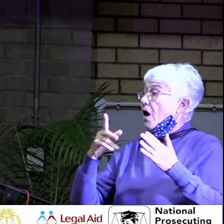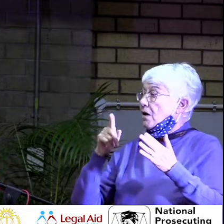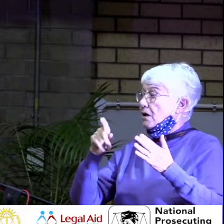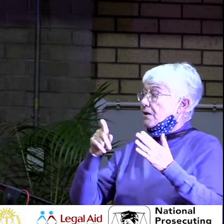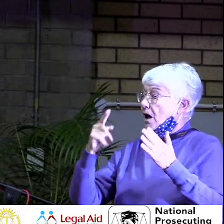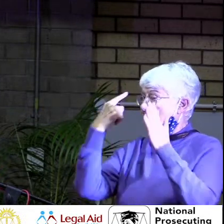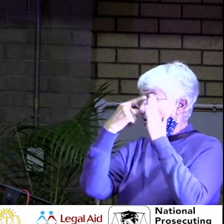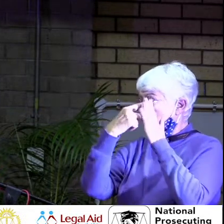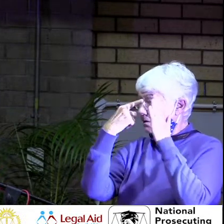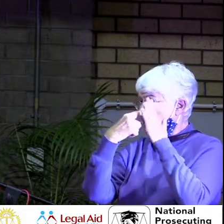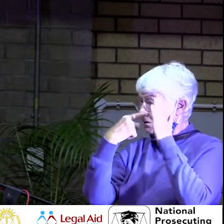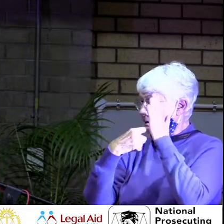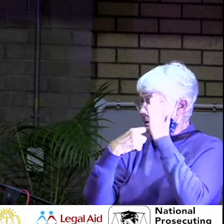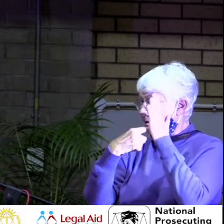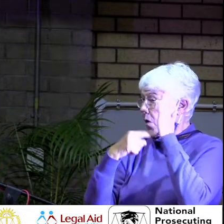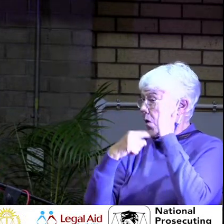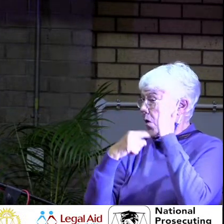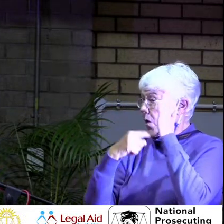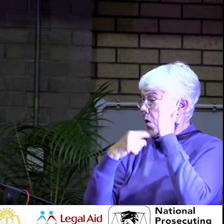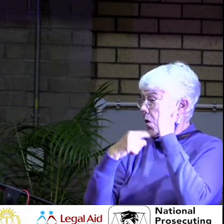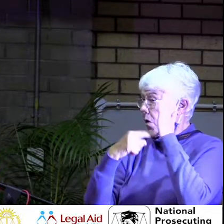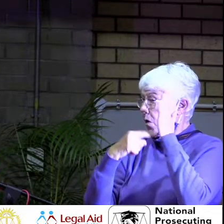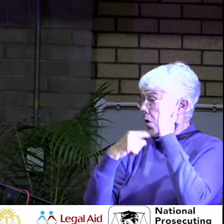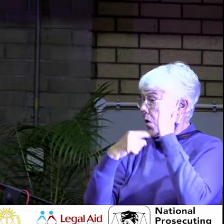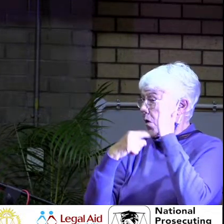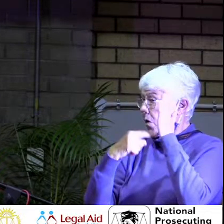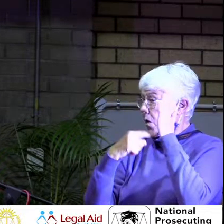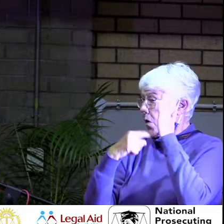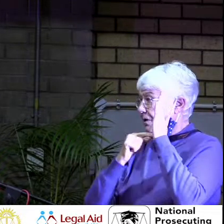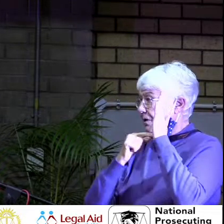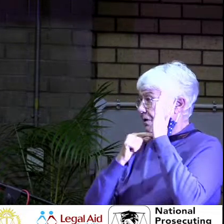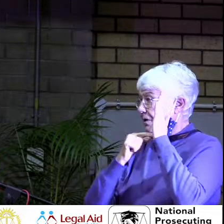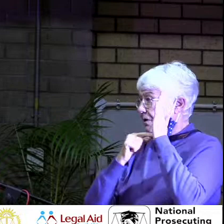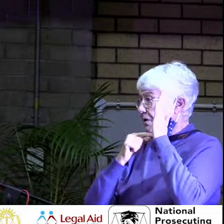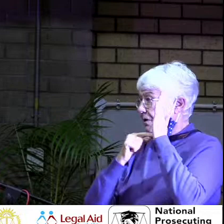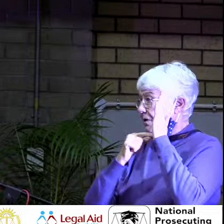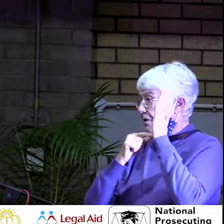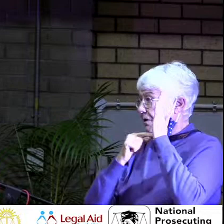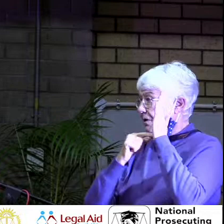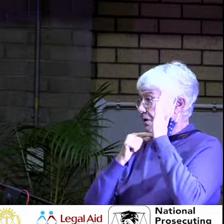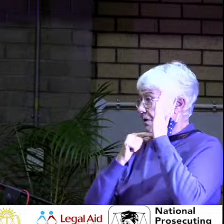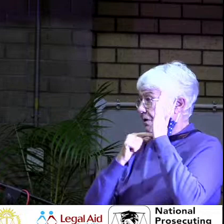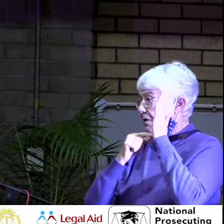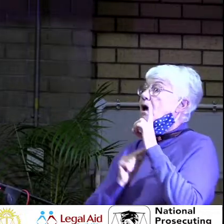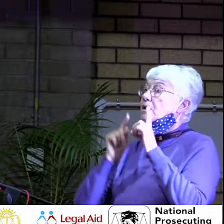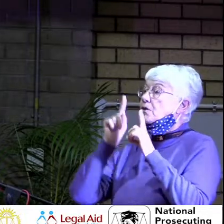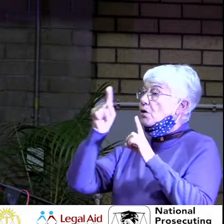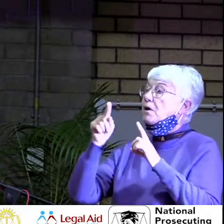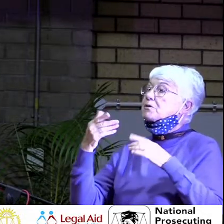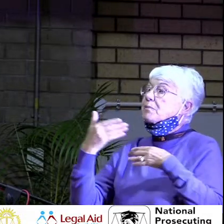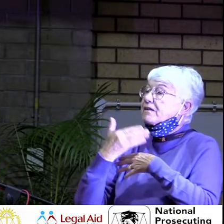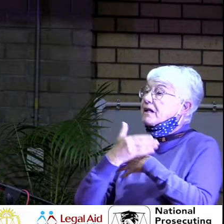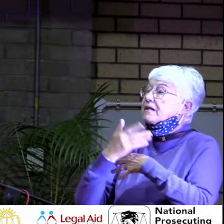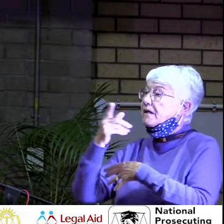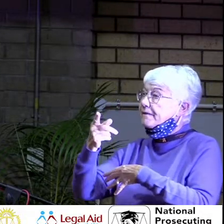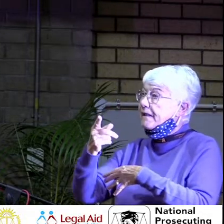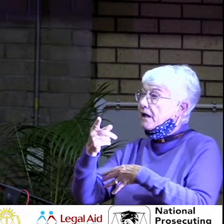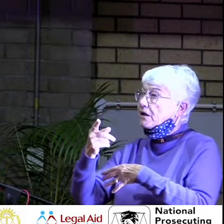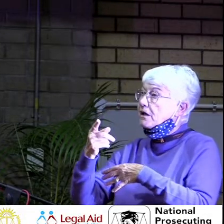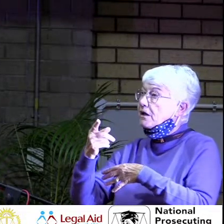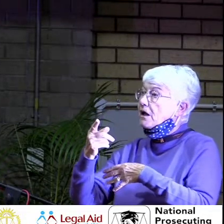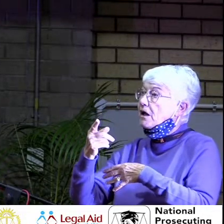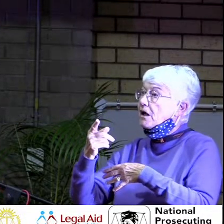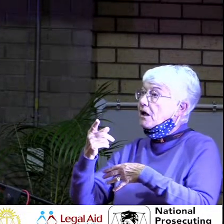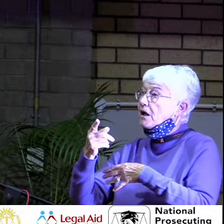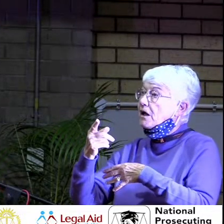them. The rights of the victim, the first one, to be treated with fairness and respect,